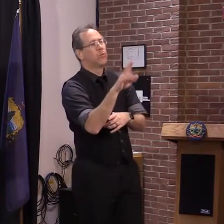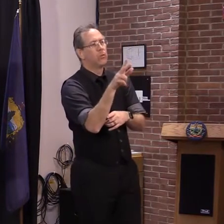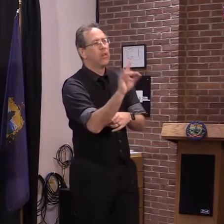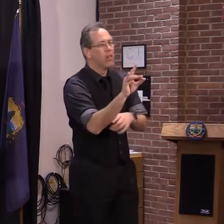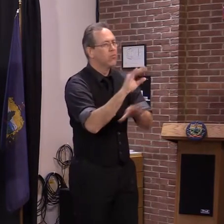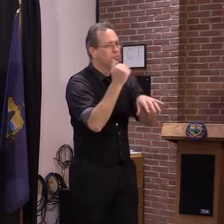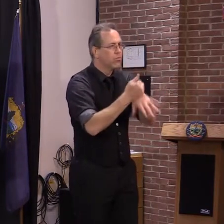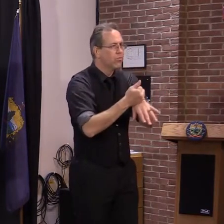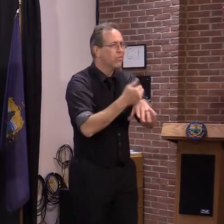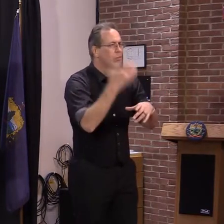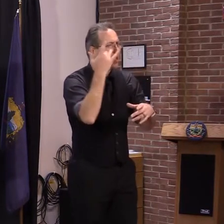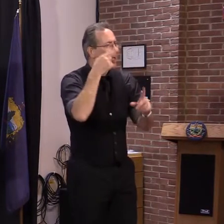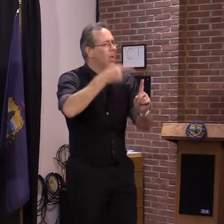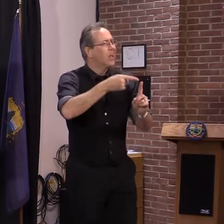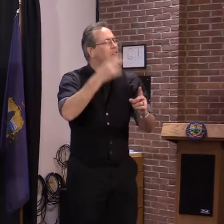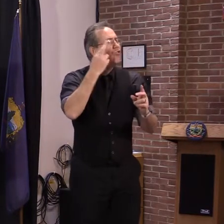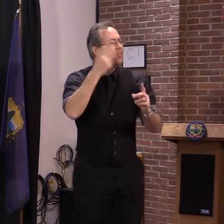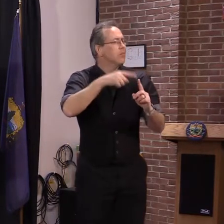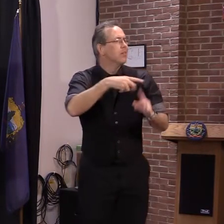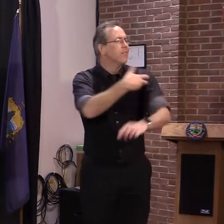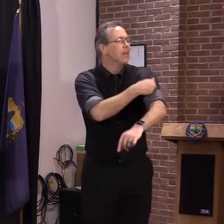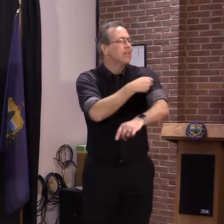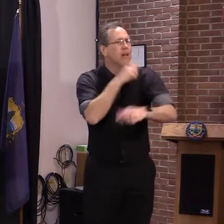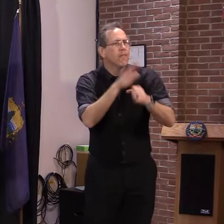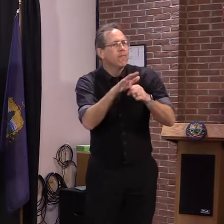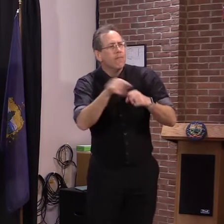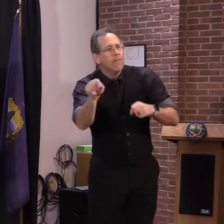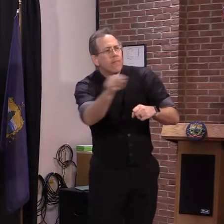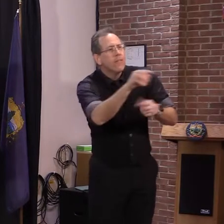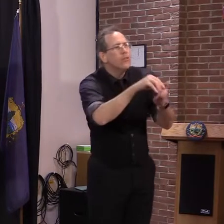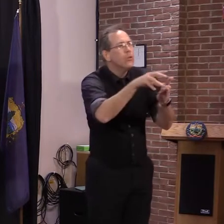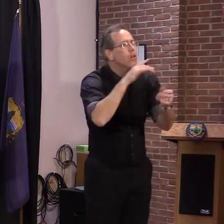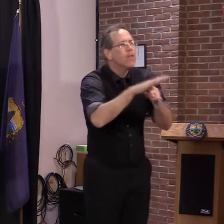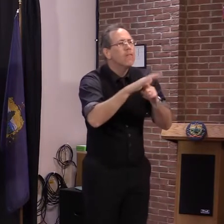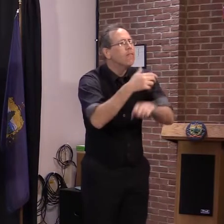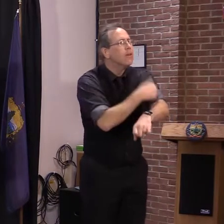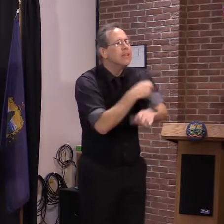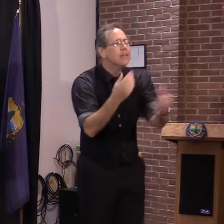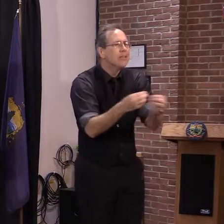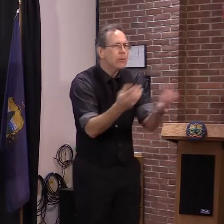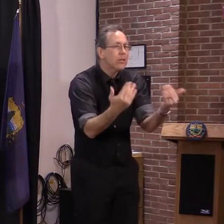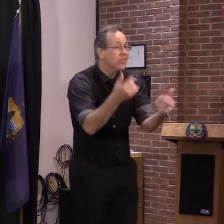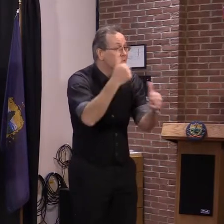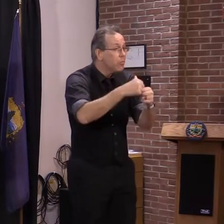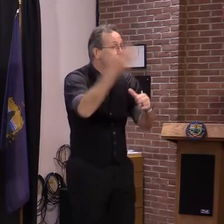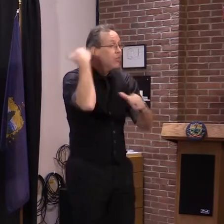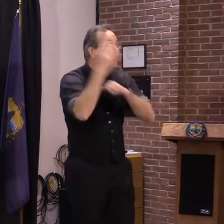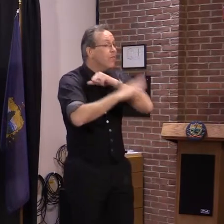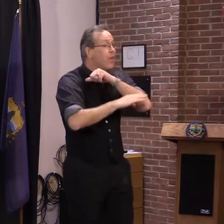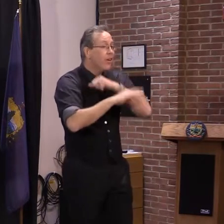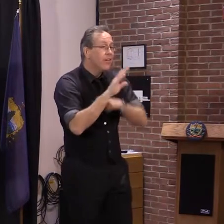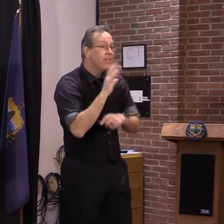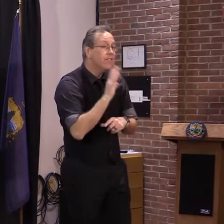remember when we wrote the guidance back in September, students in age 5 through 11 were at that point not eligible for